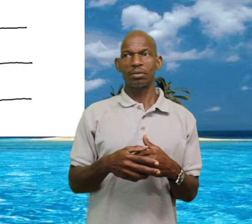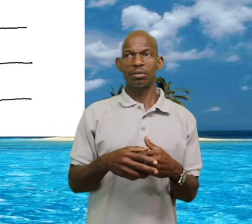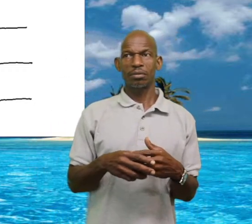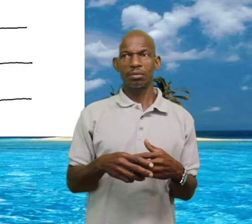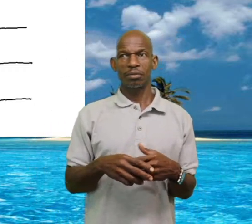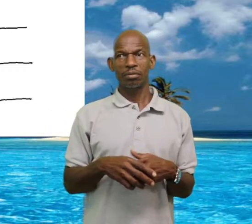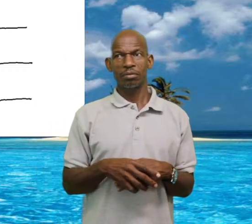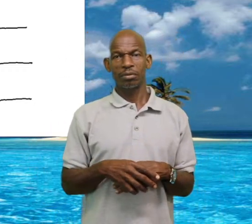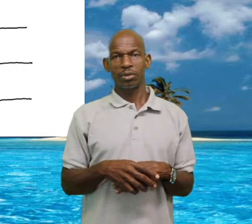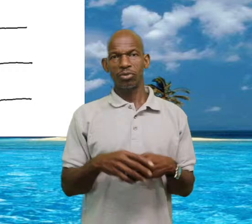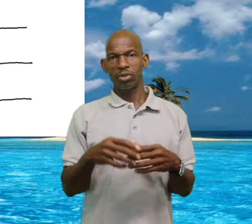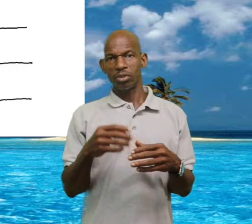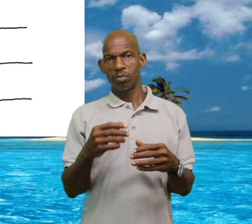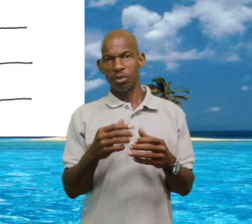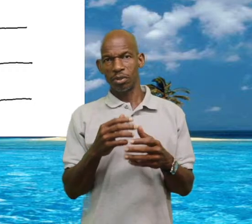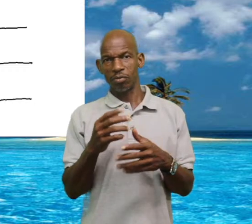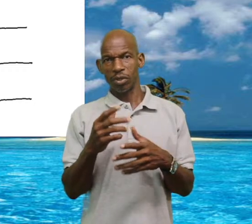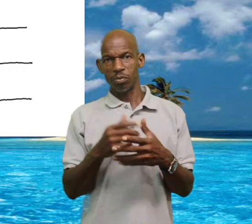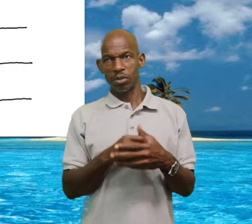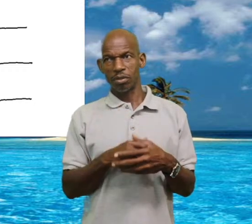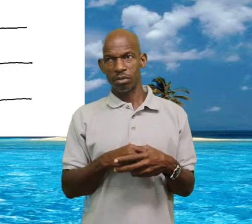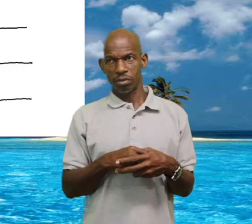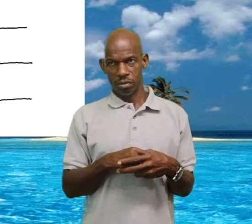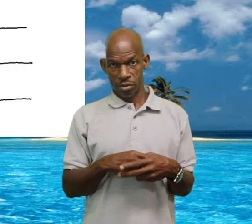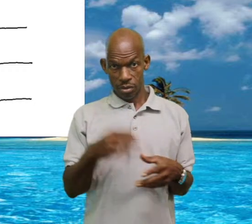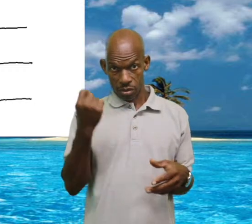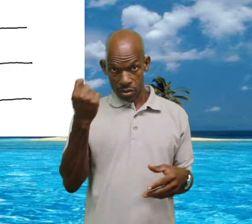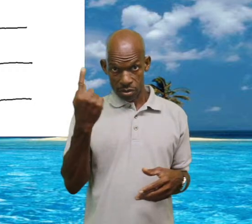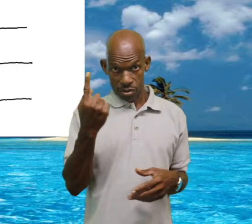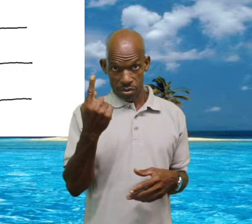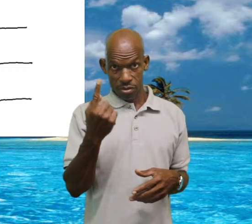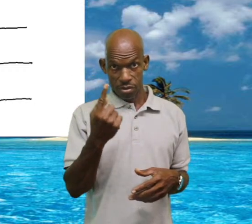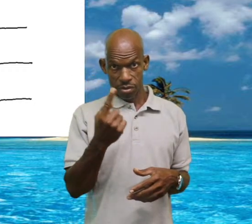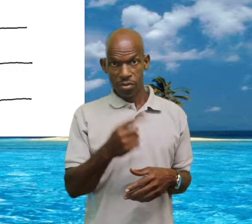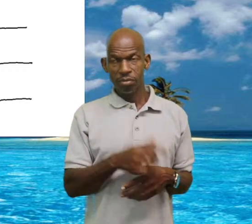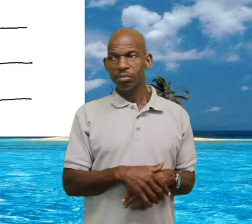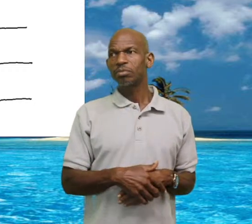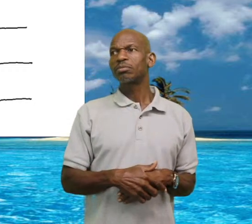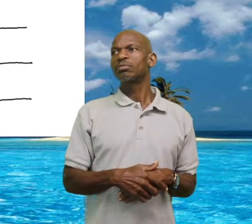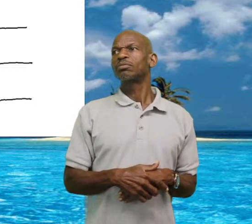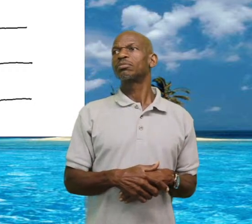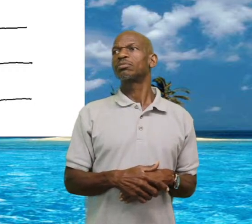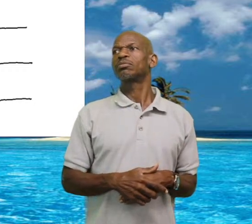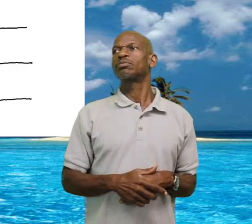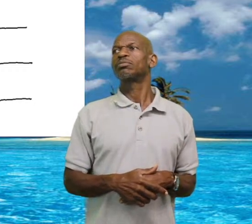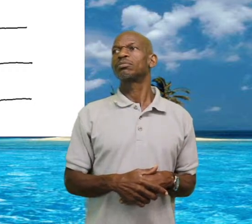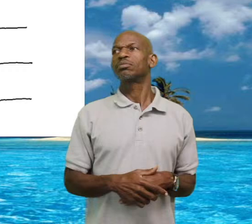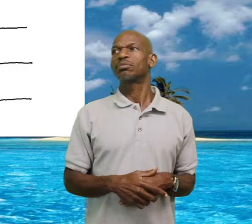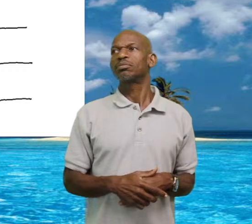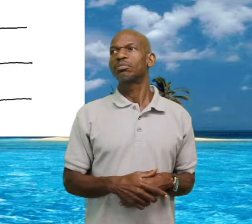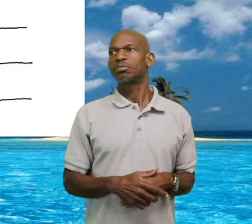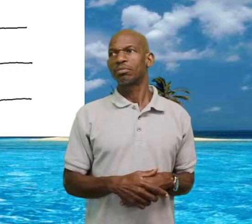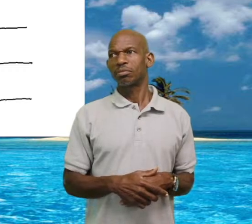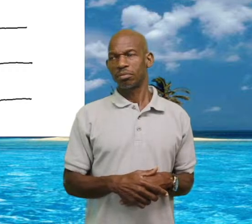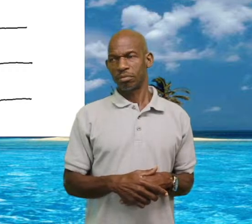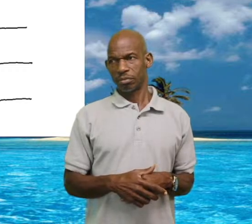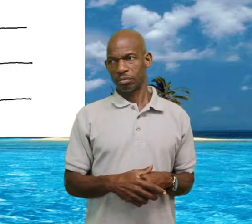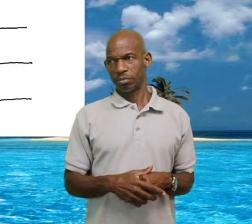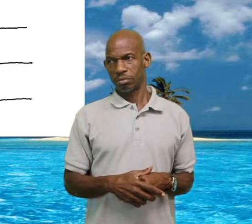Right, Sabrika? I see. Yeah, she said yes. Right, so we have adjectives. Make sure